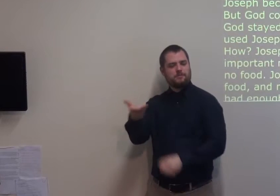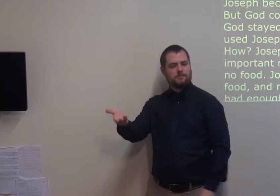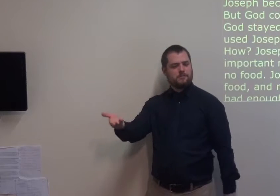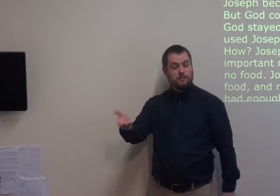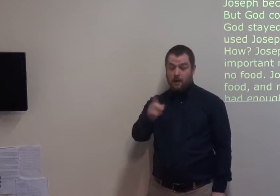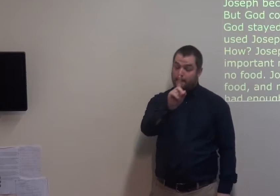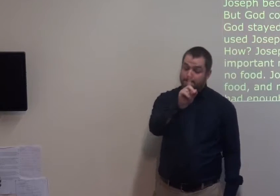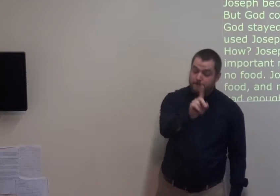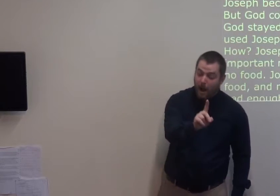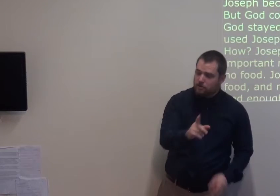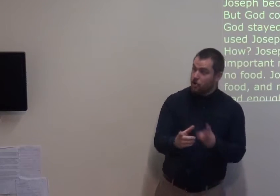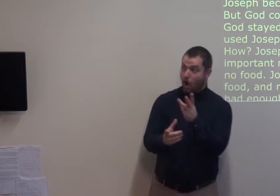But God controlled everything.